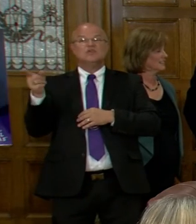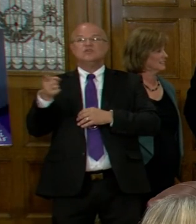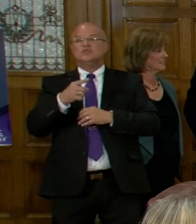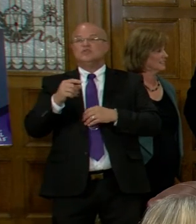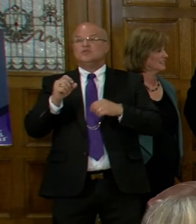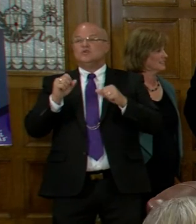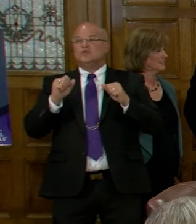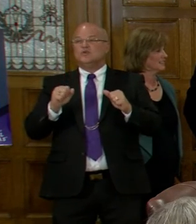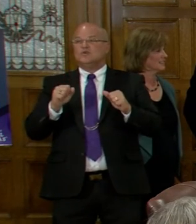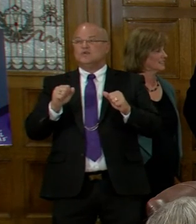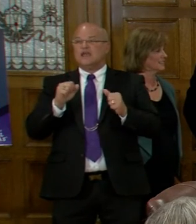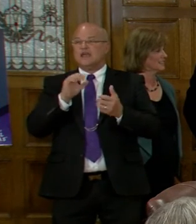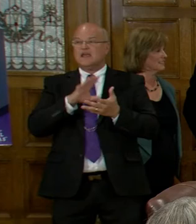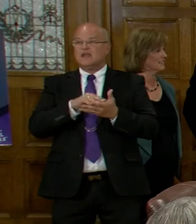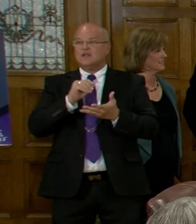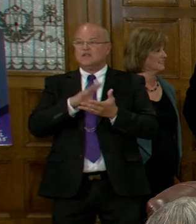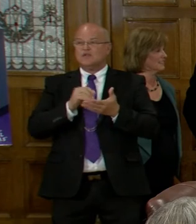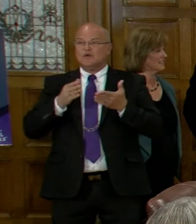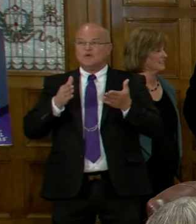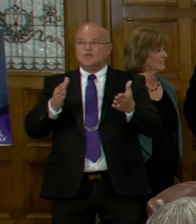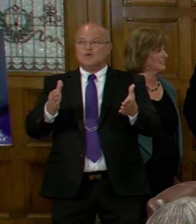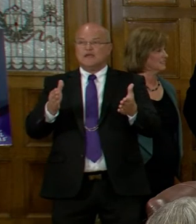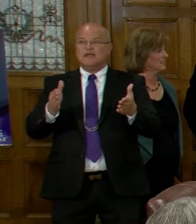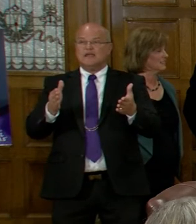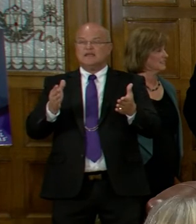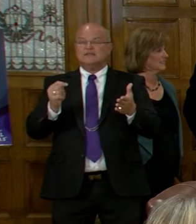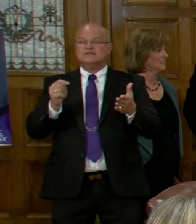can learn ways